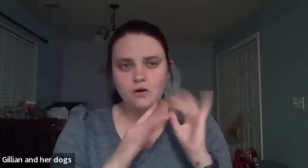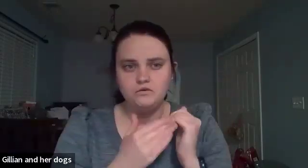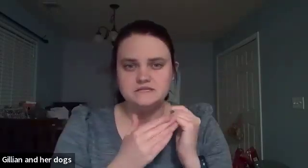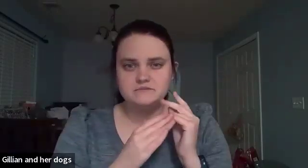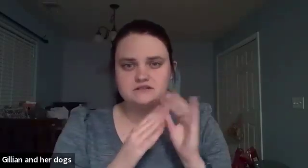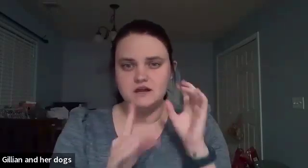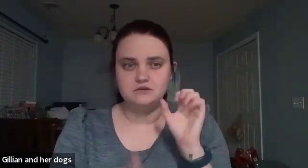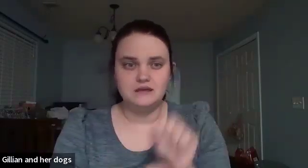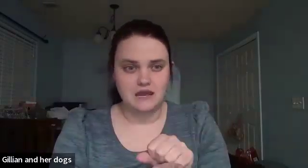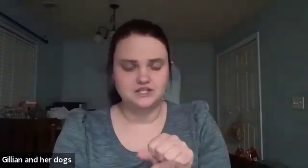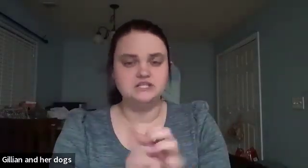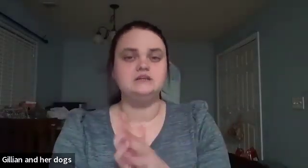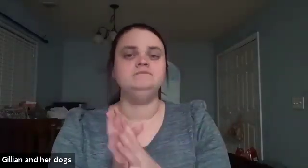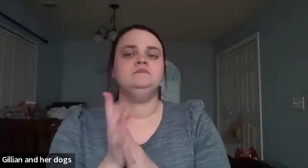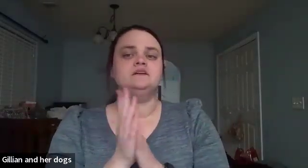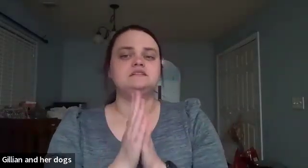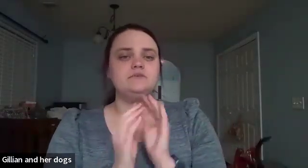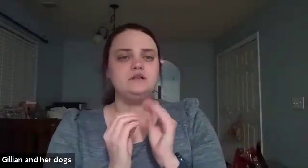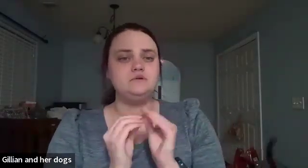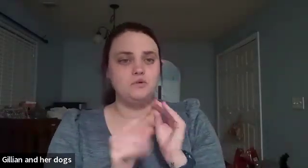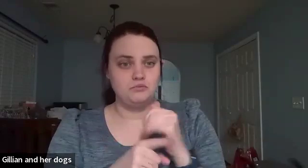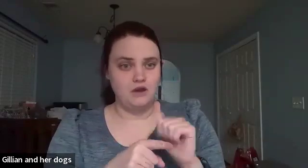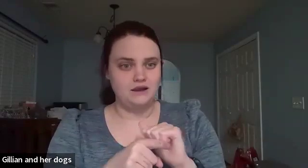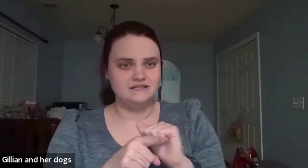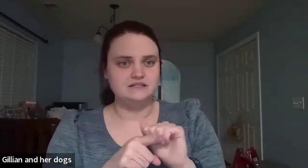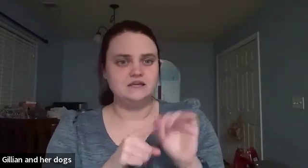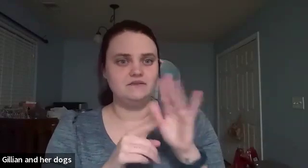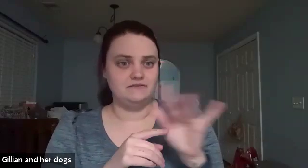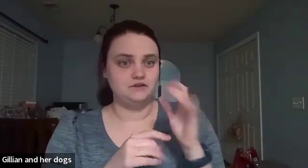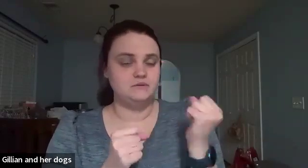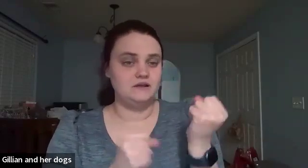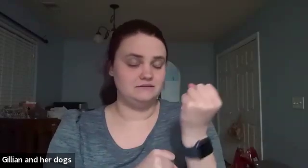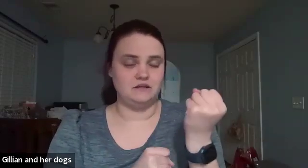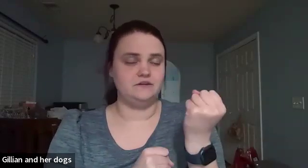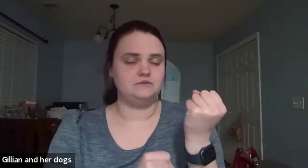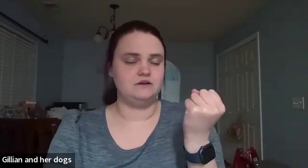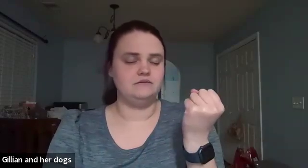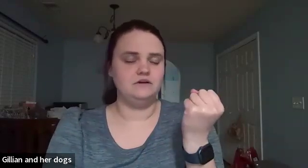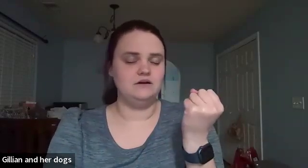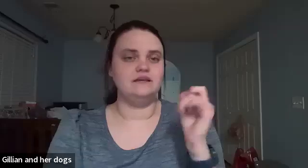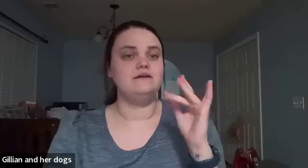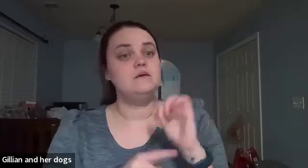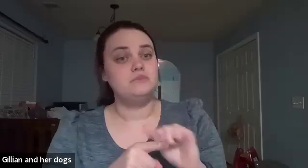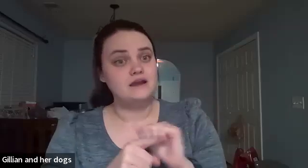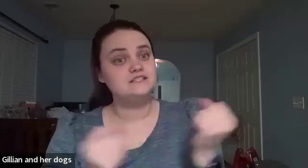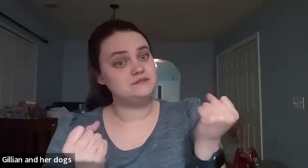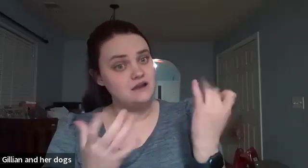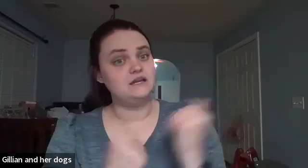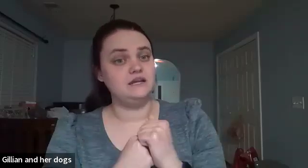like helpful tidbits on how you can catch it. Typically with more practice and like fingerspelling and not fingerspelling, golly, practice with